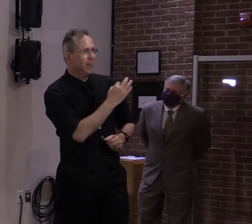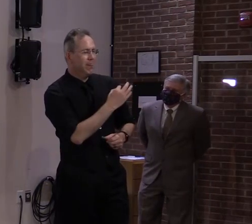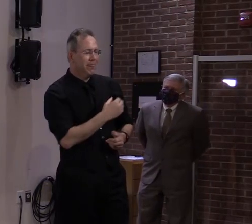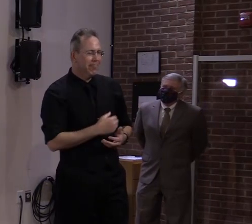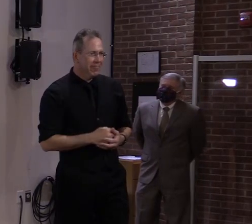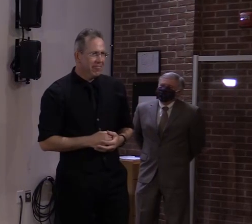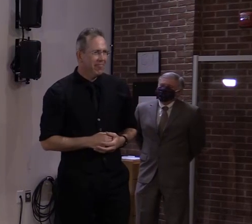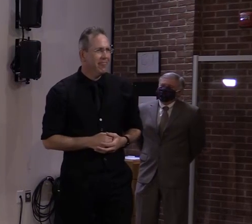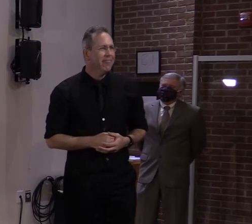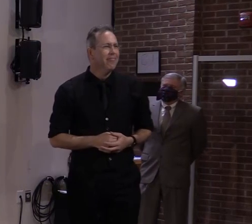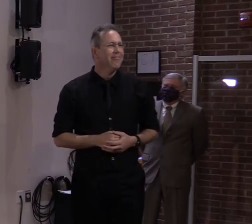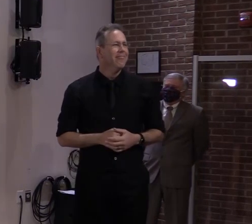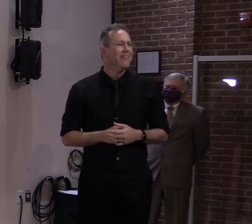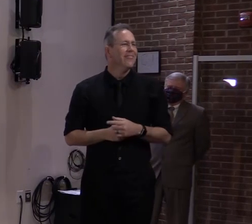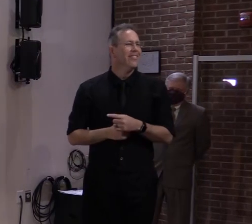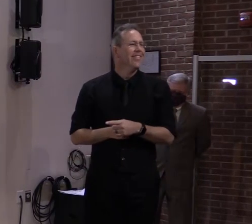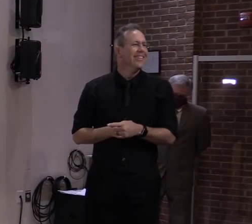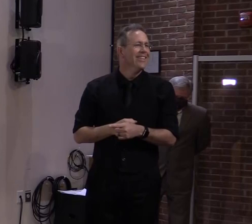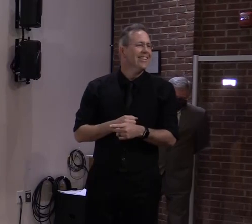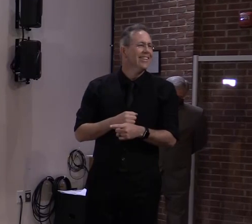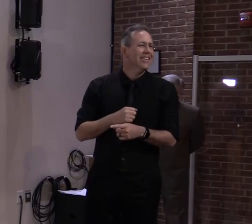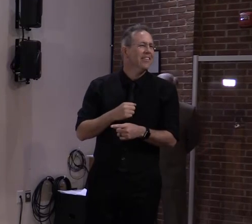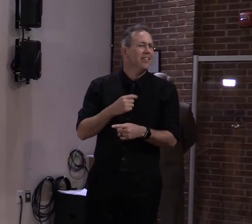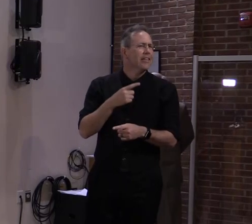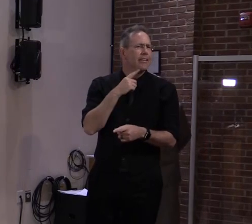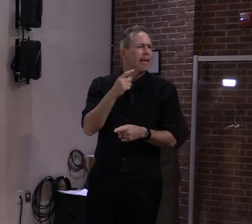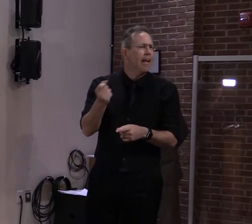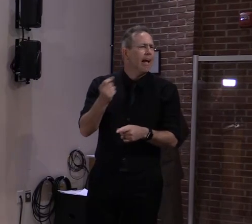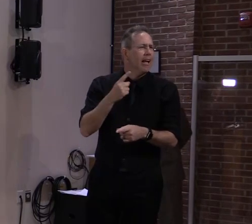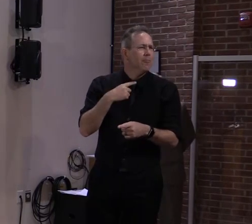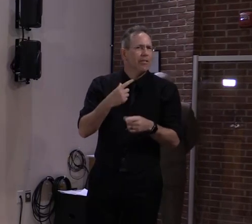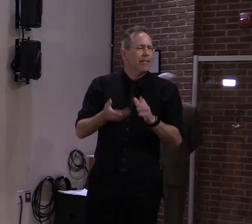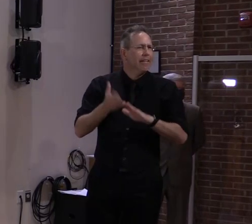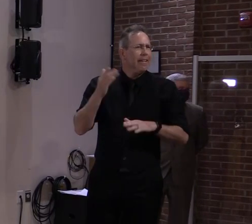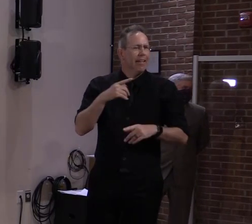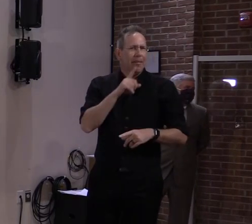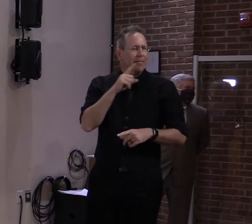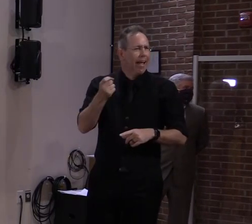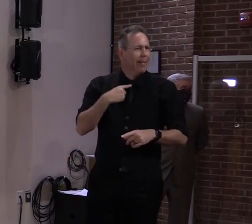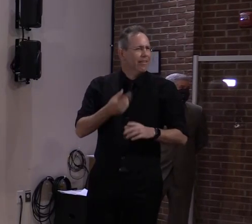He didn't ask me, Mike, by the way. He just left.